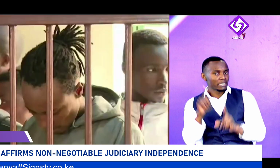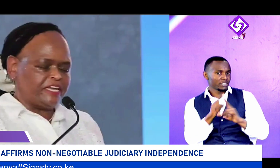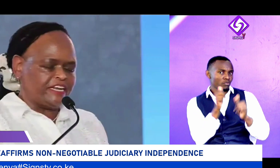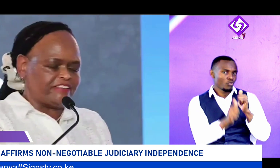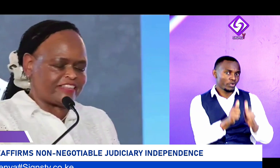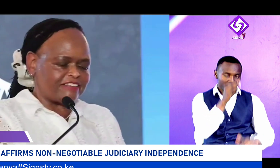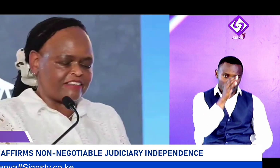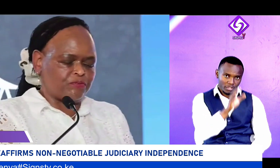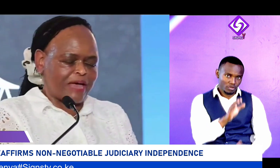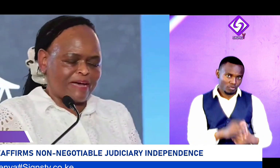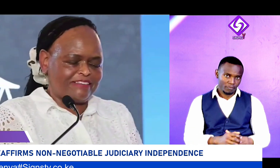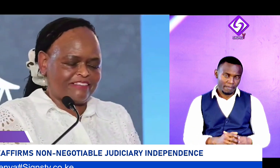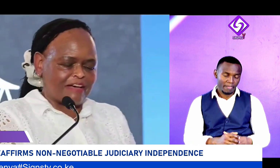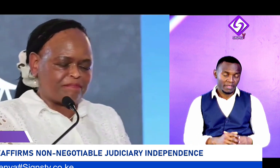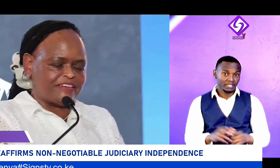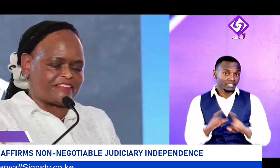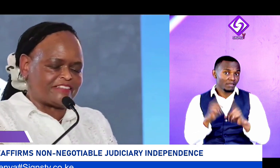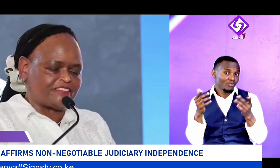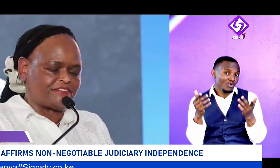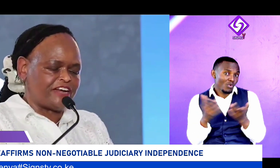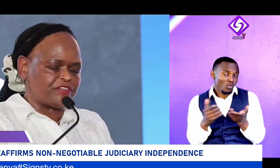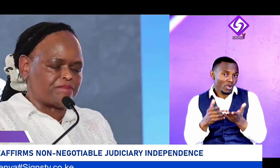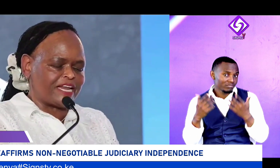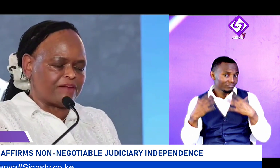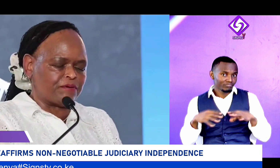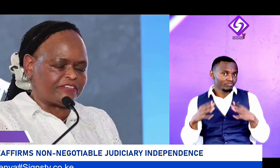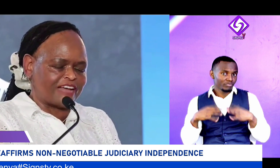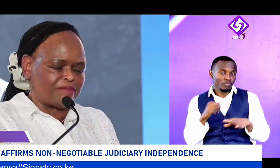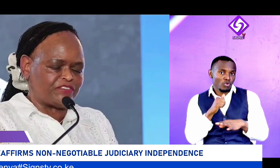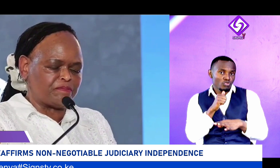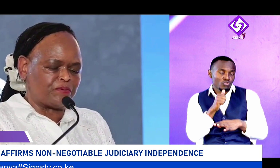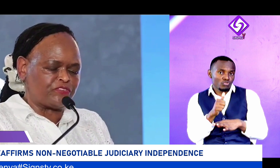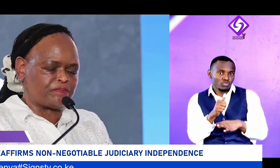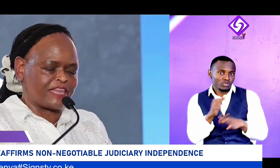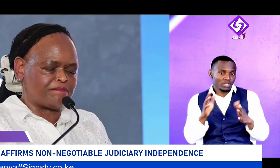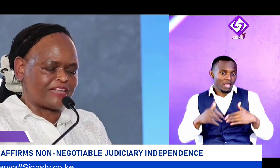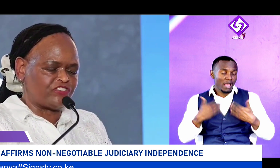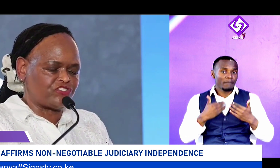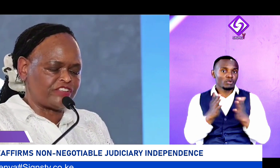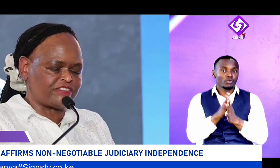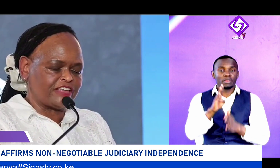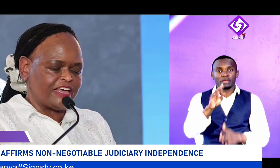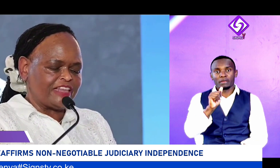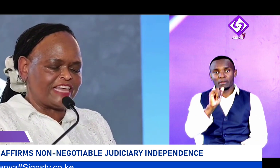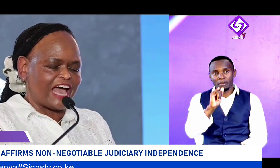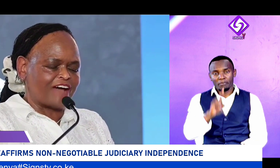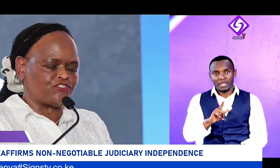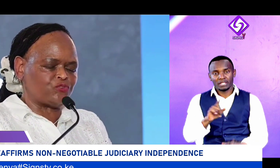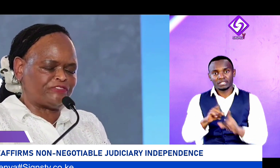In instances where parties have been dissatisfied with bail and board terms imposed by the magistrates, they have